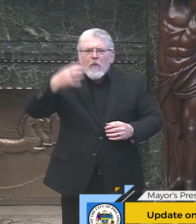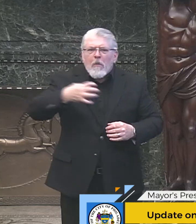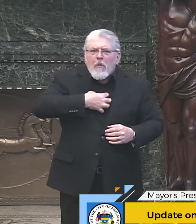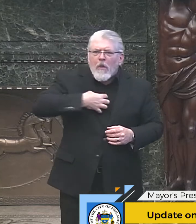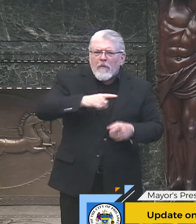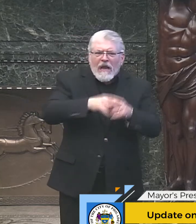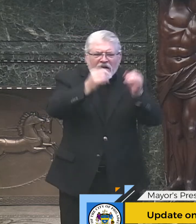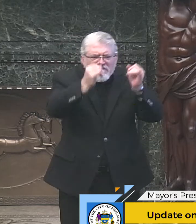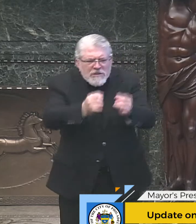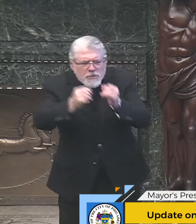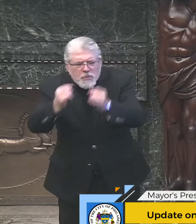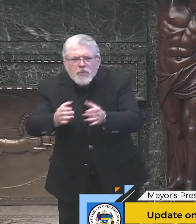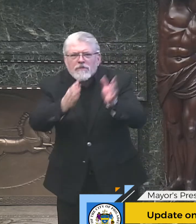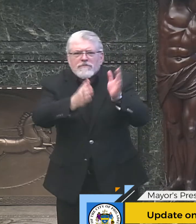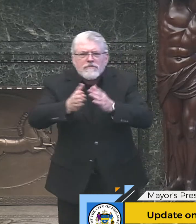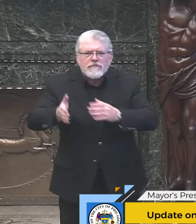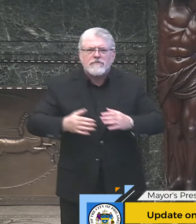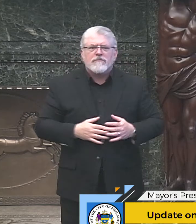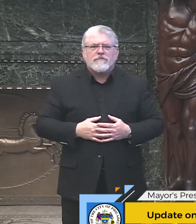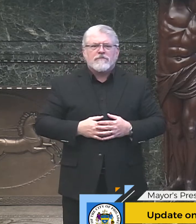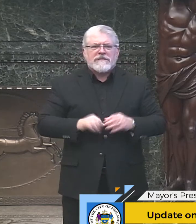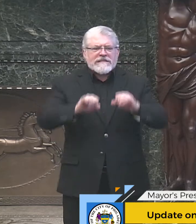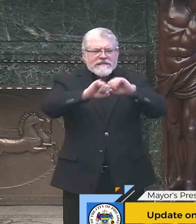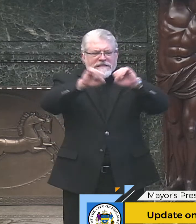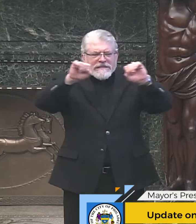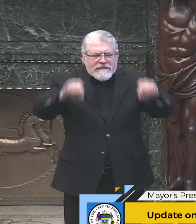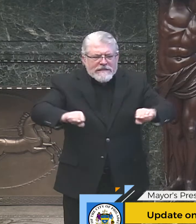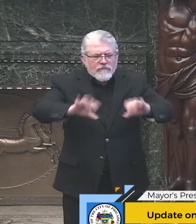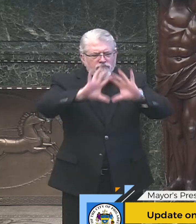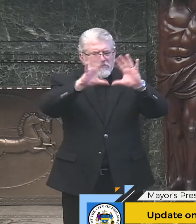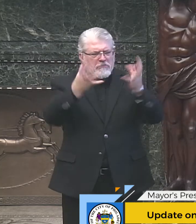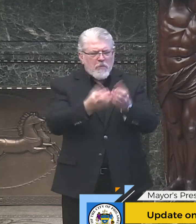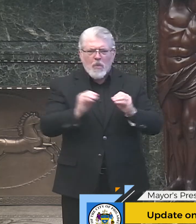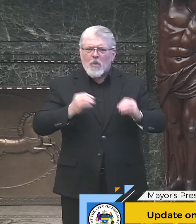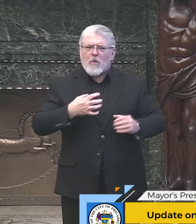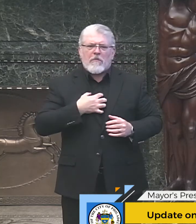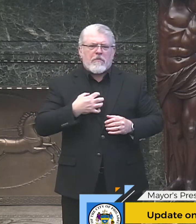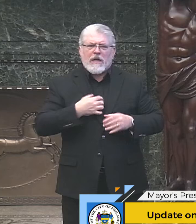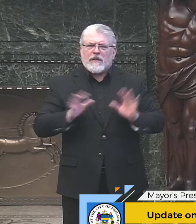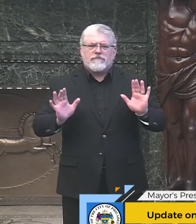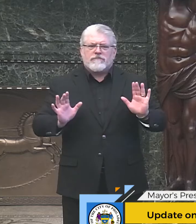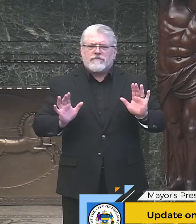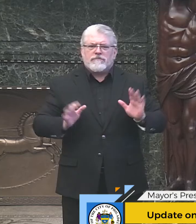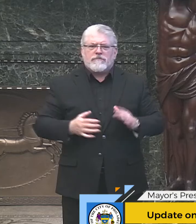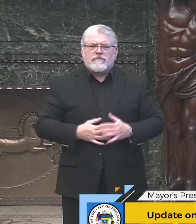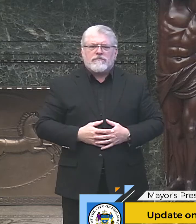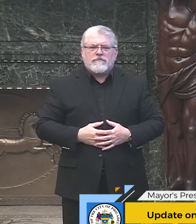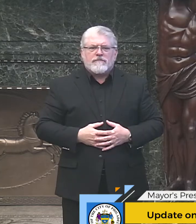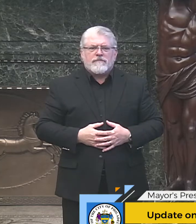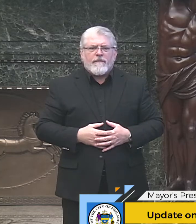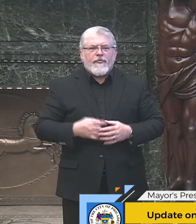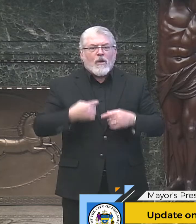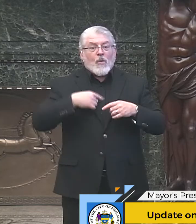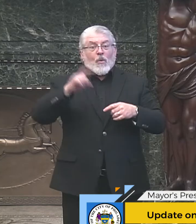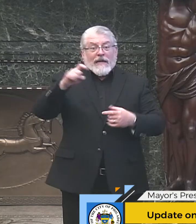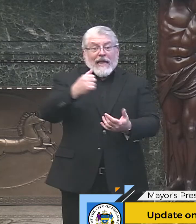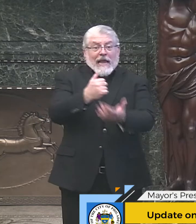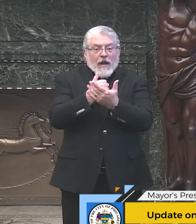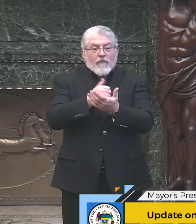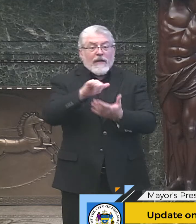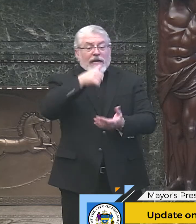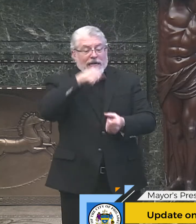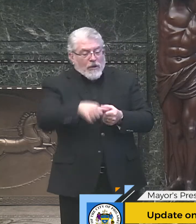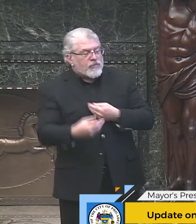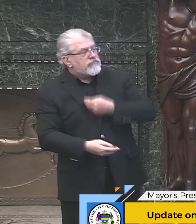the system as a whole, and the system is deficient and is failing us, and we need help. And that letter is asking for help in a bipartisan